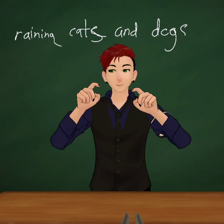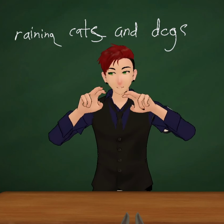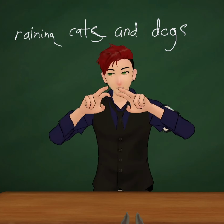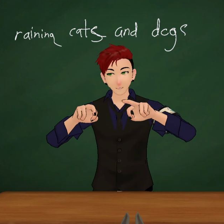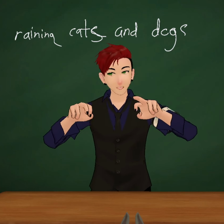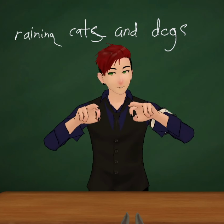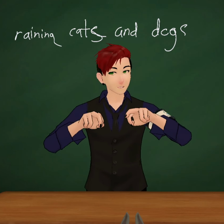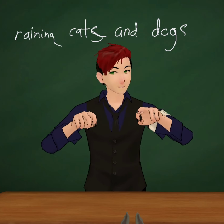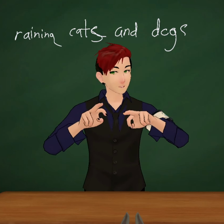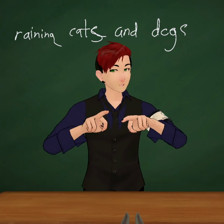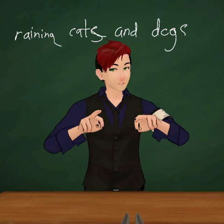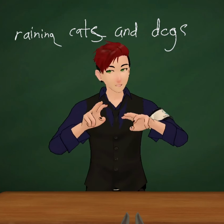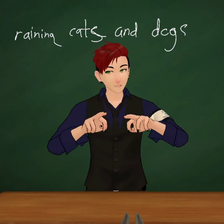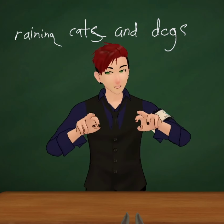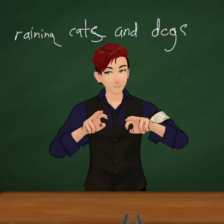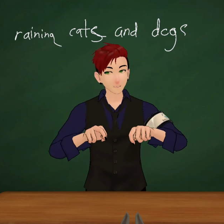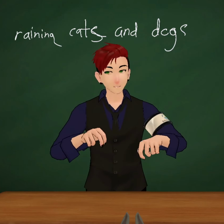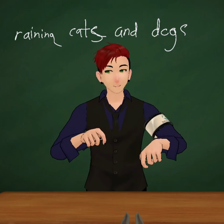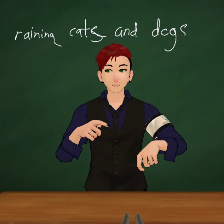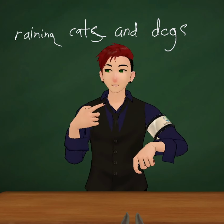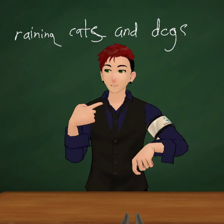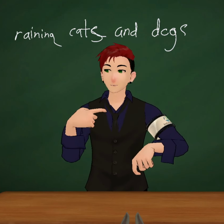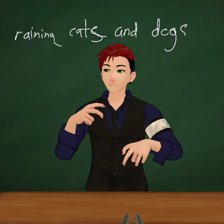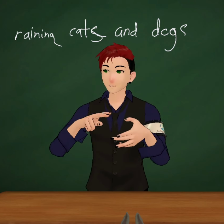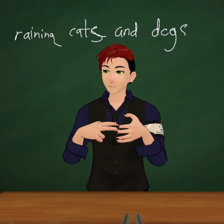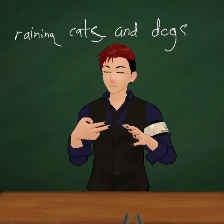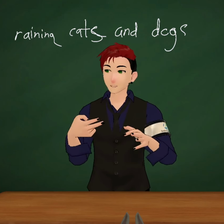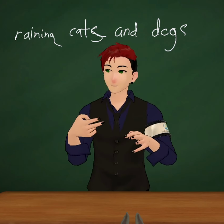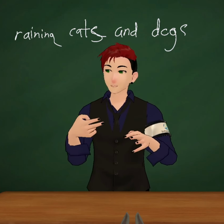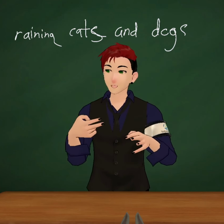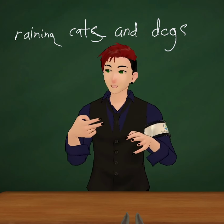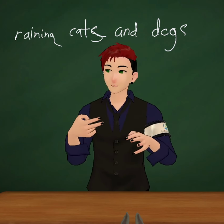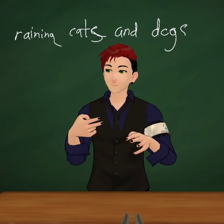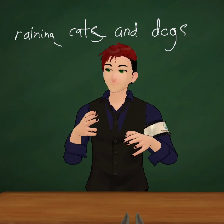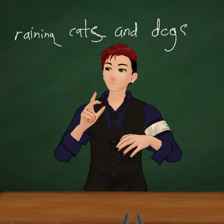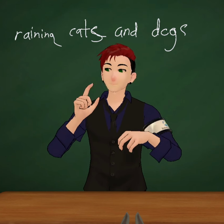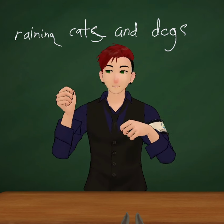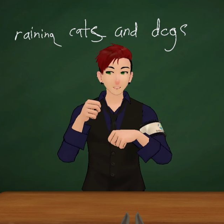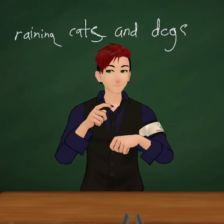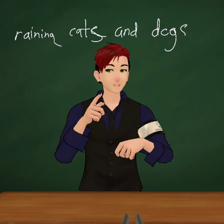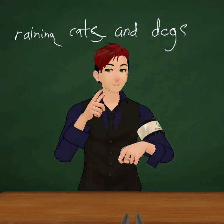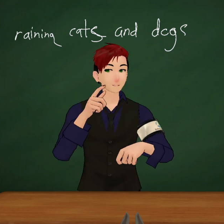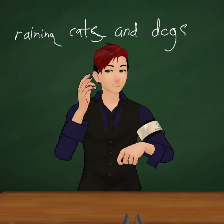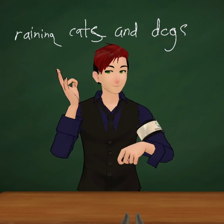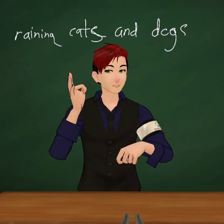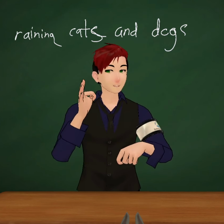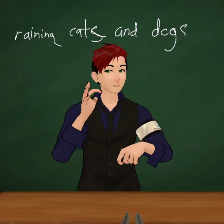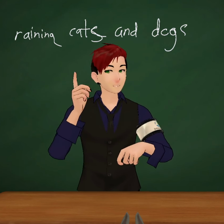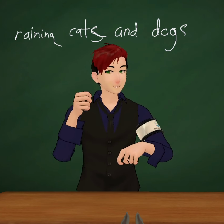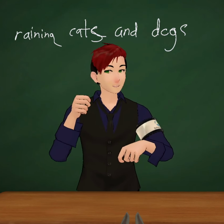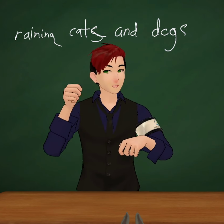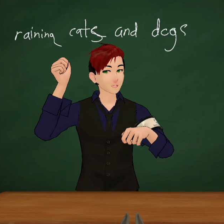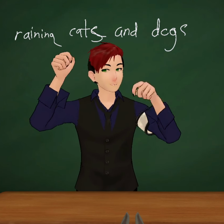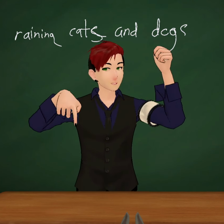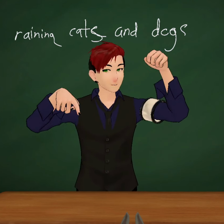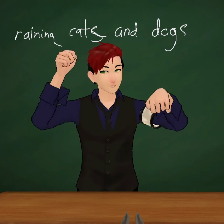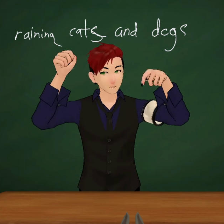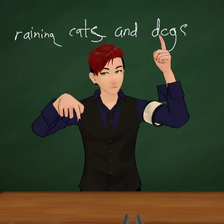able to like start figuring it out, like analyzing it, and they said, does that mean like actual cats and dogs are falling from